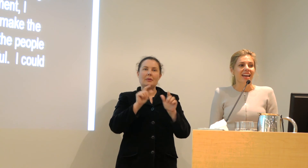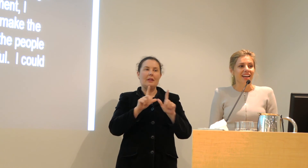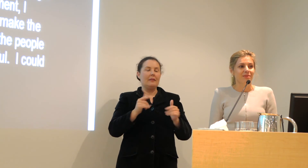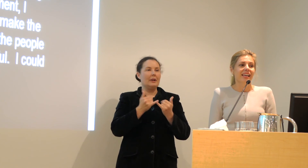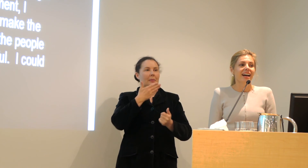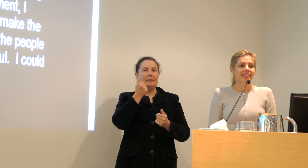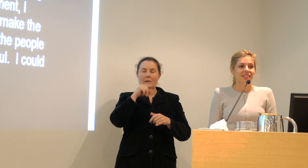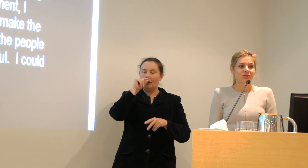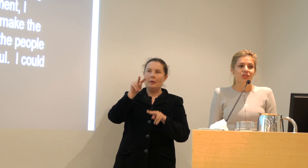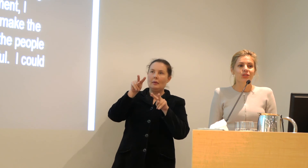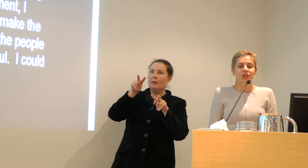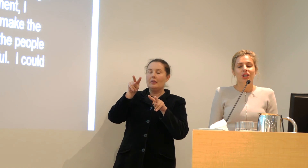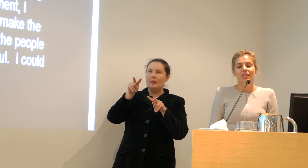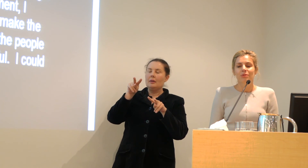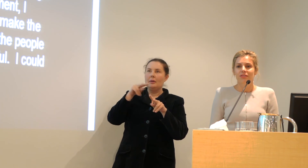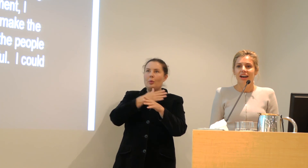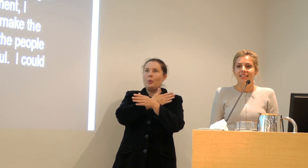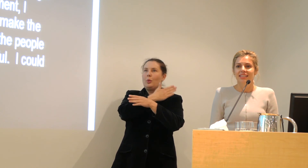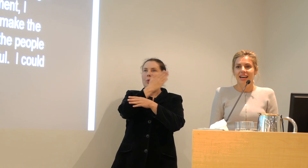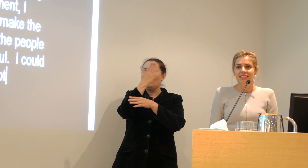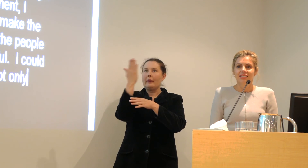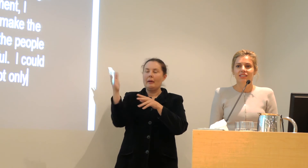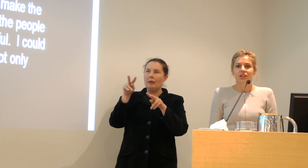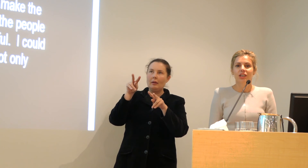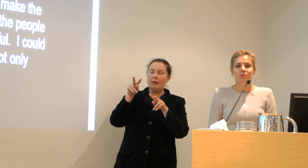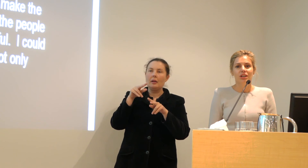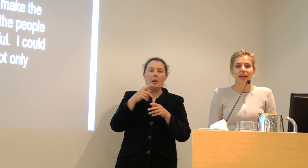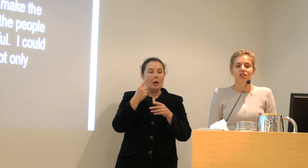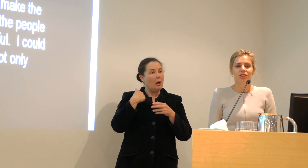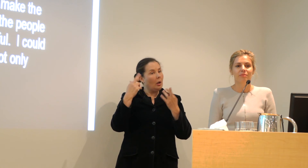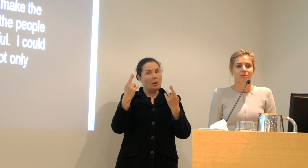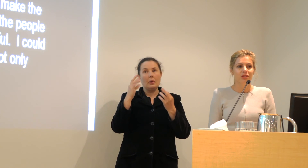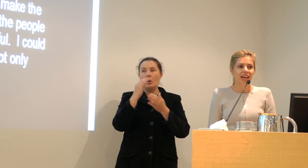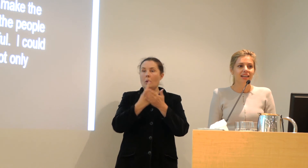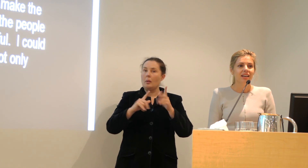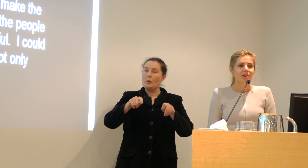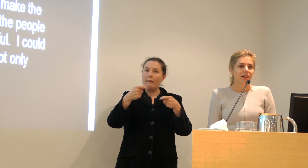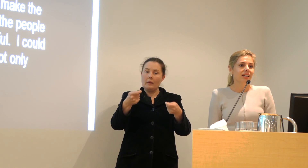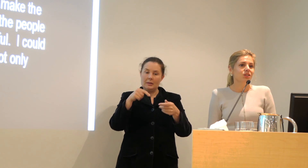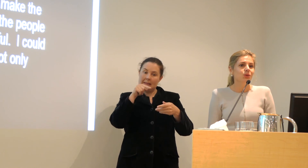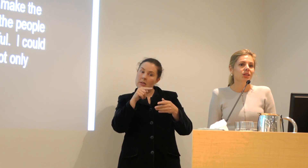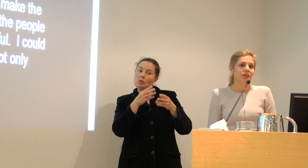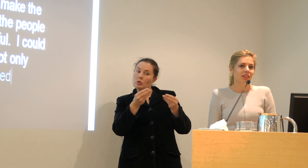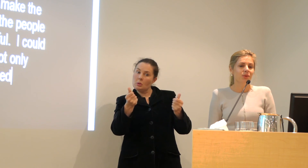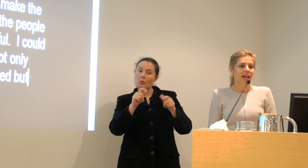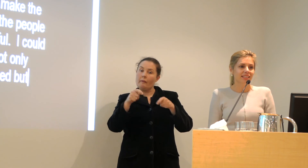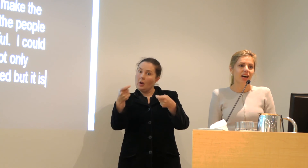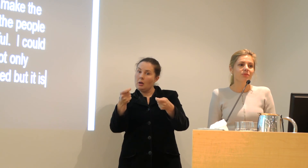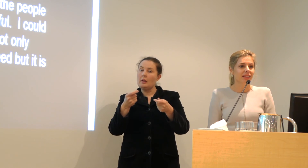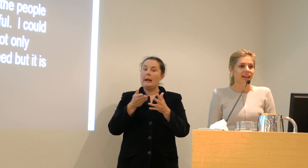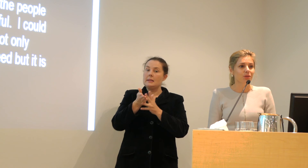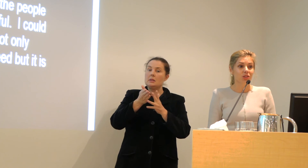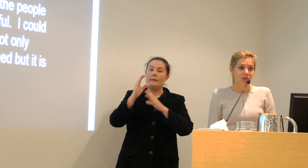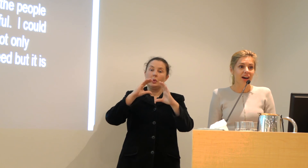all day, and I'm glad that this resource not only provides access to the communication that people need, but it is also another way to